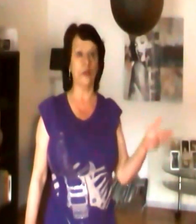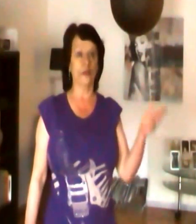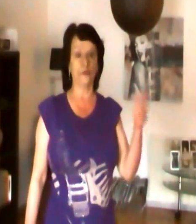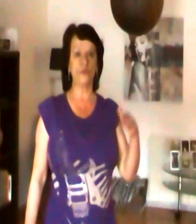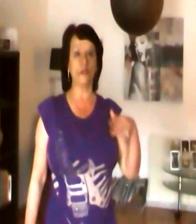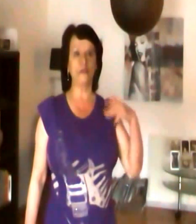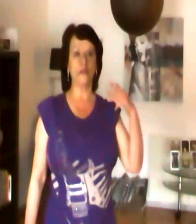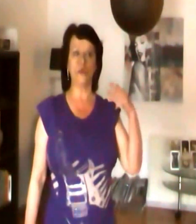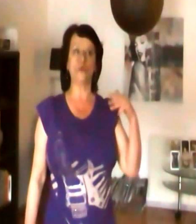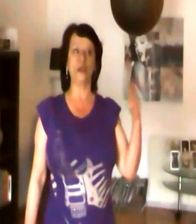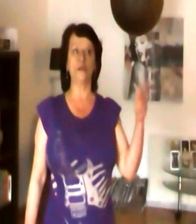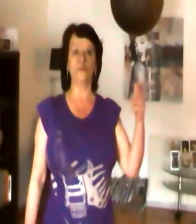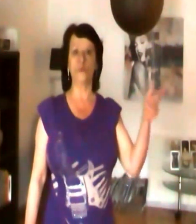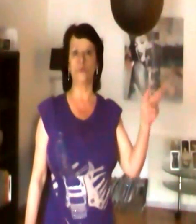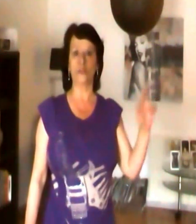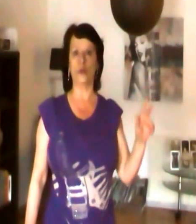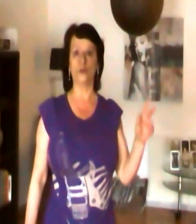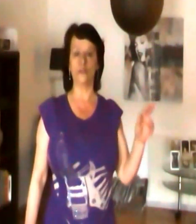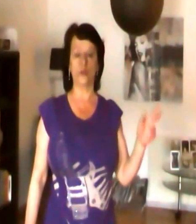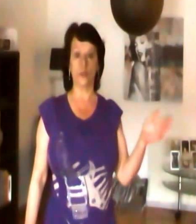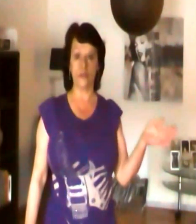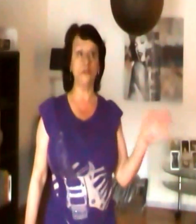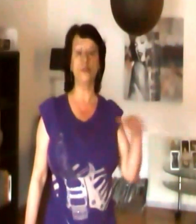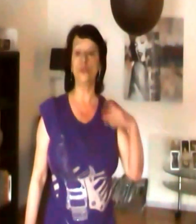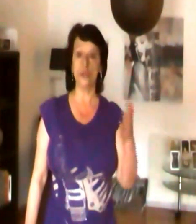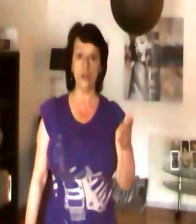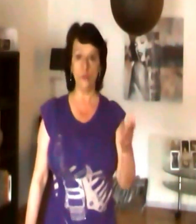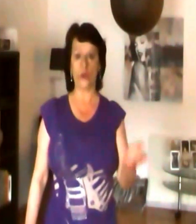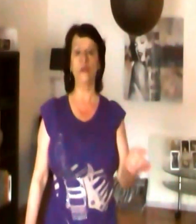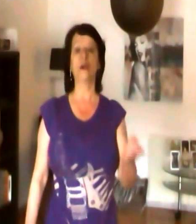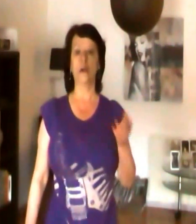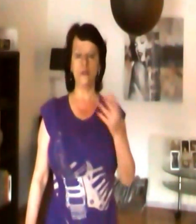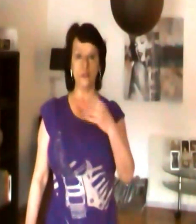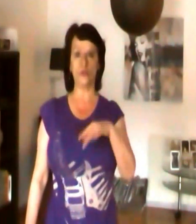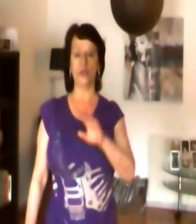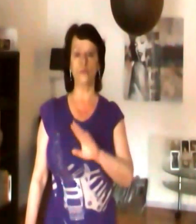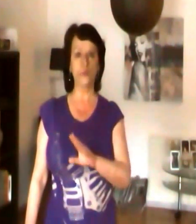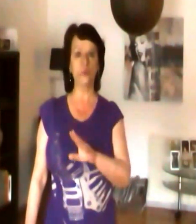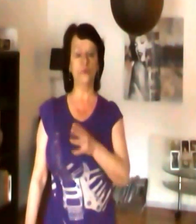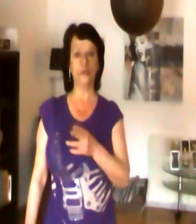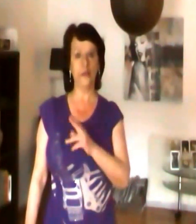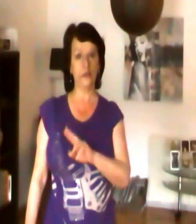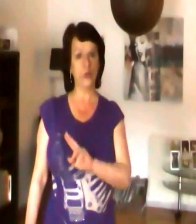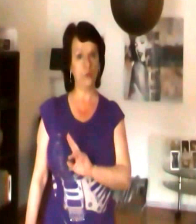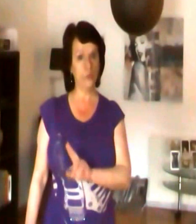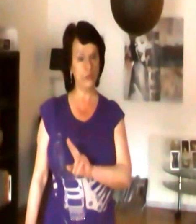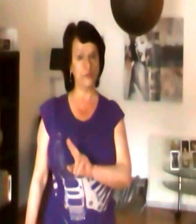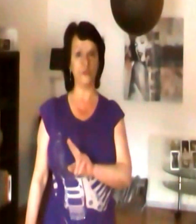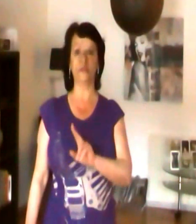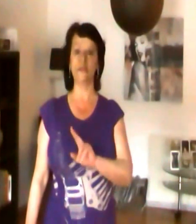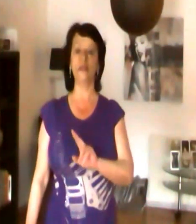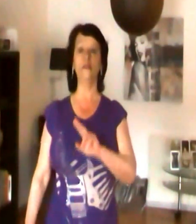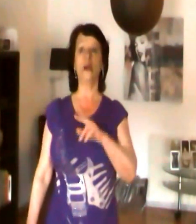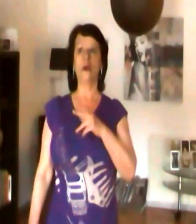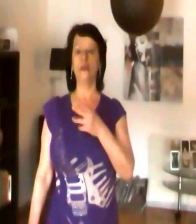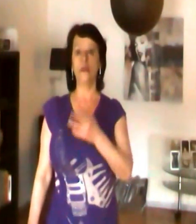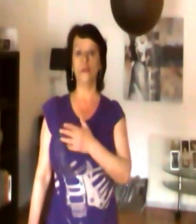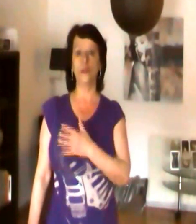all to say that you can prove that God does not exist in the same way as you can prove that there are no Muslims in the Senate and there